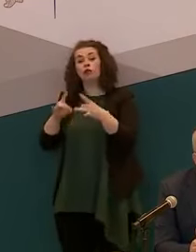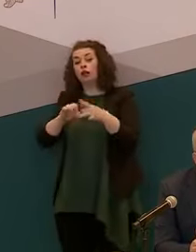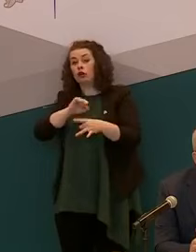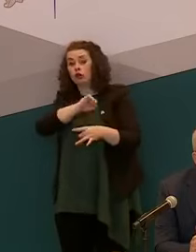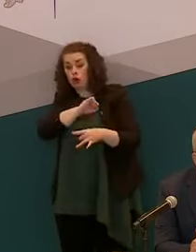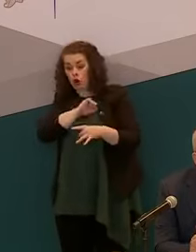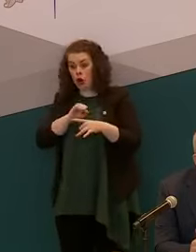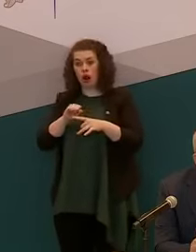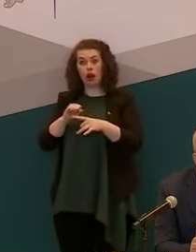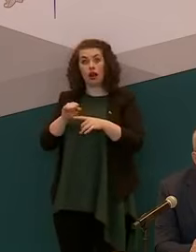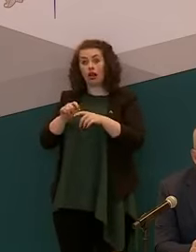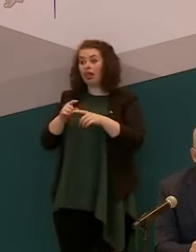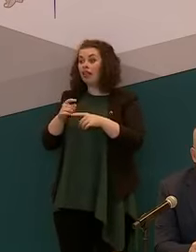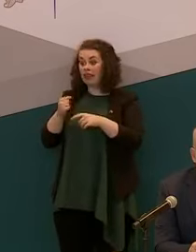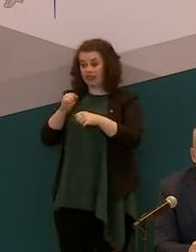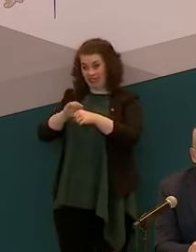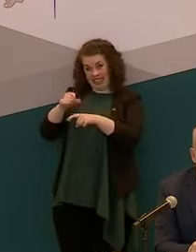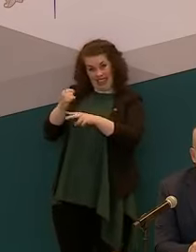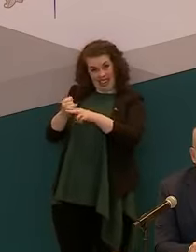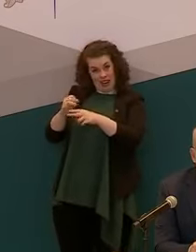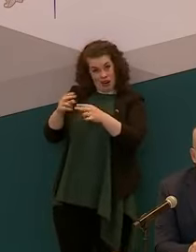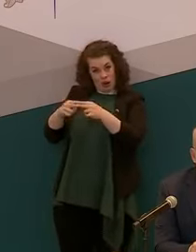this infection in those settings.